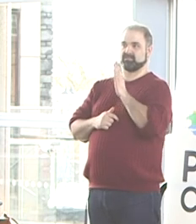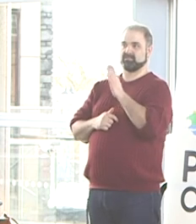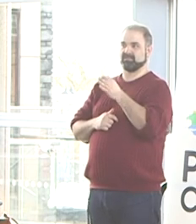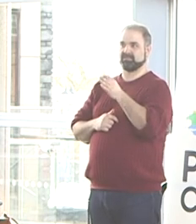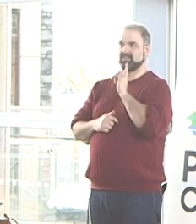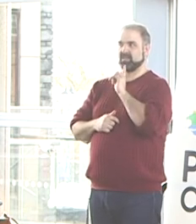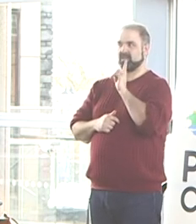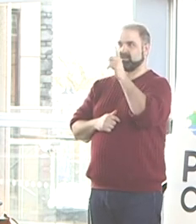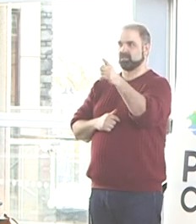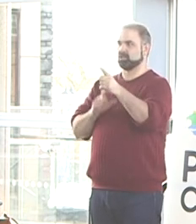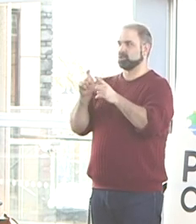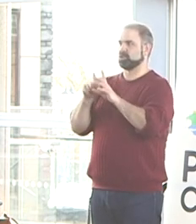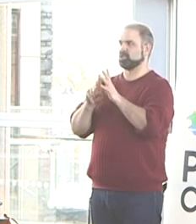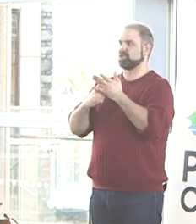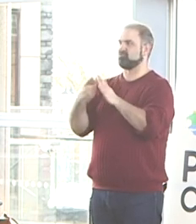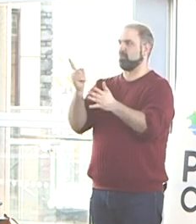Cheryl.